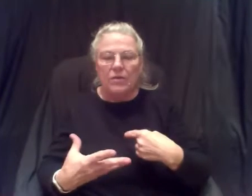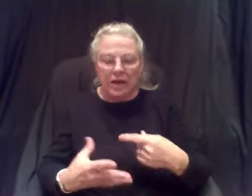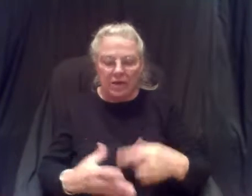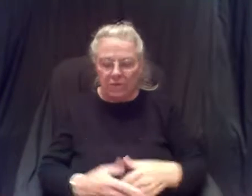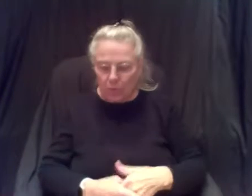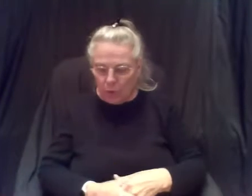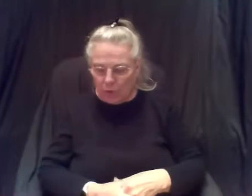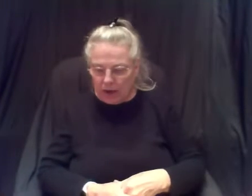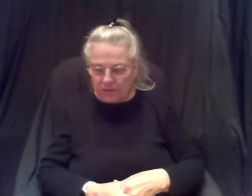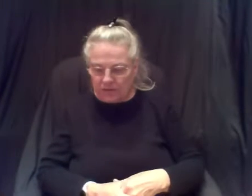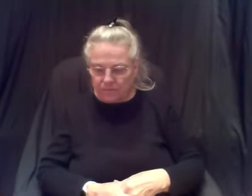of your pronouns.